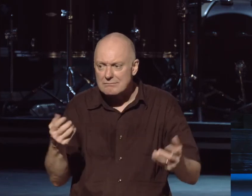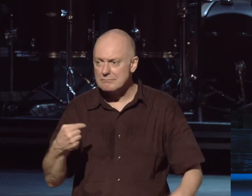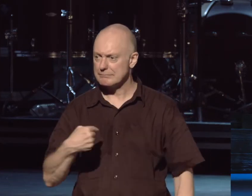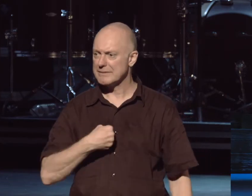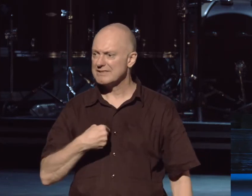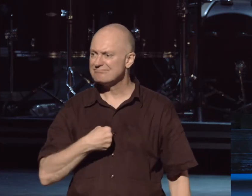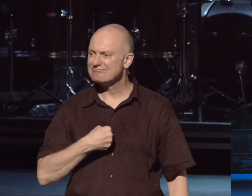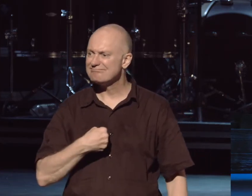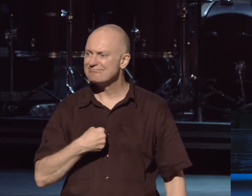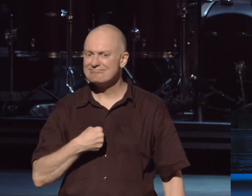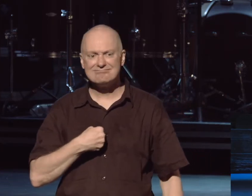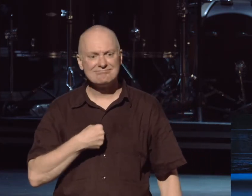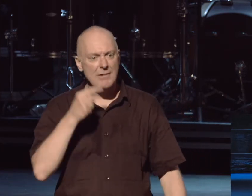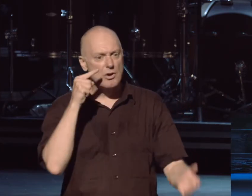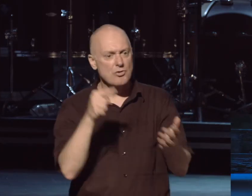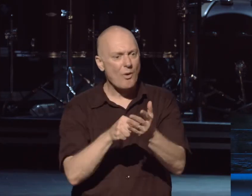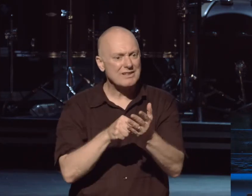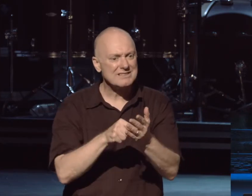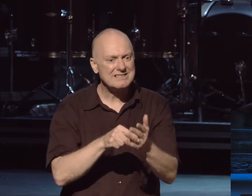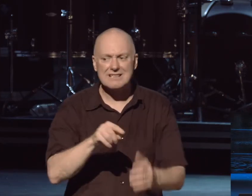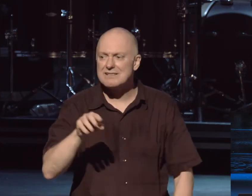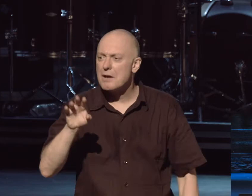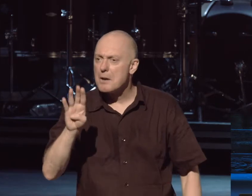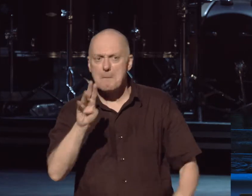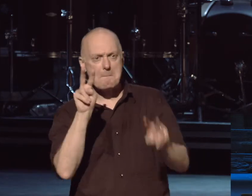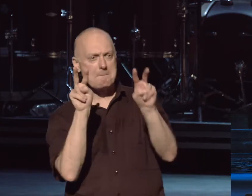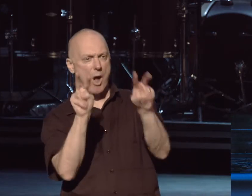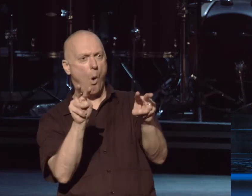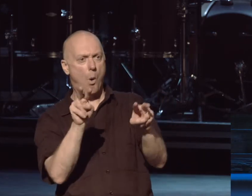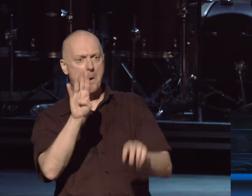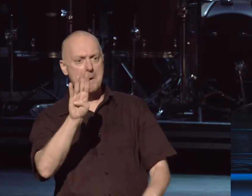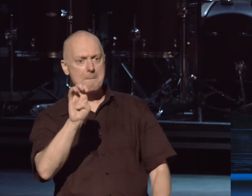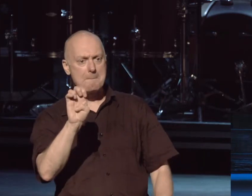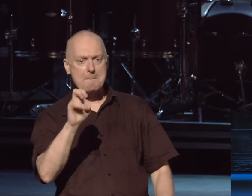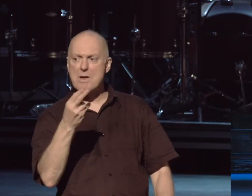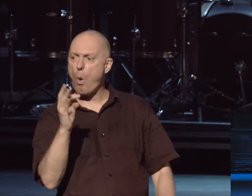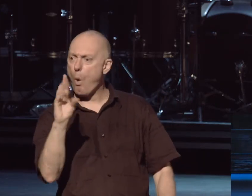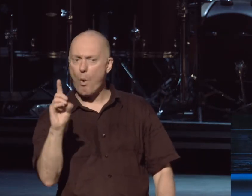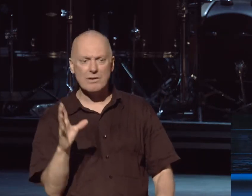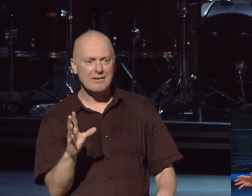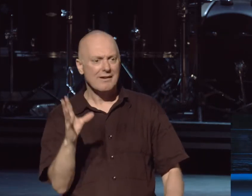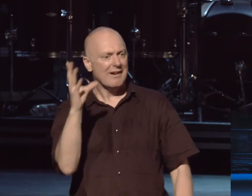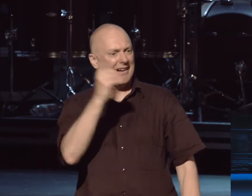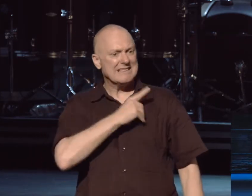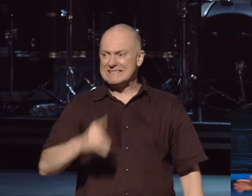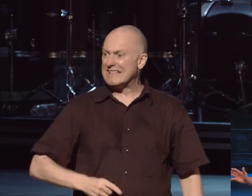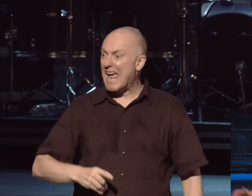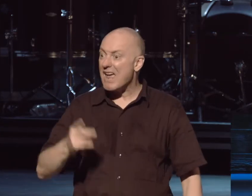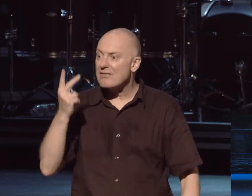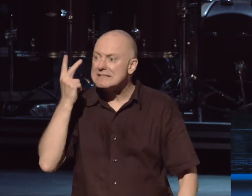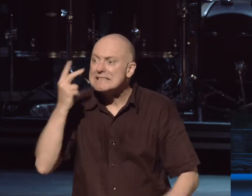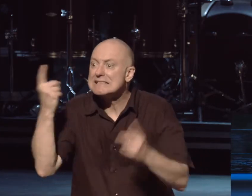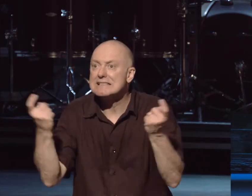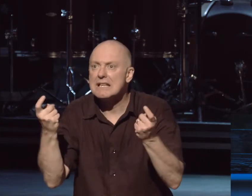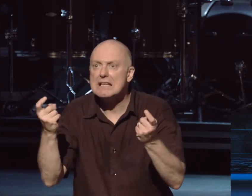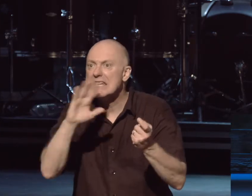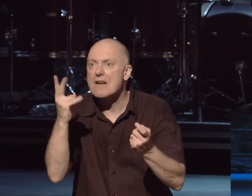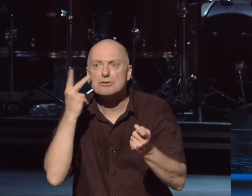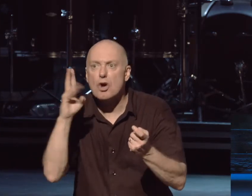Notice the behold in verse 5. I think it's like David is seeing his sin in a way he's never seen before.